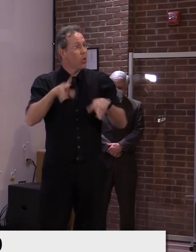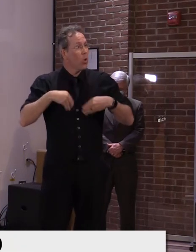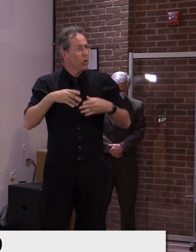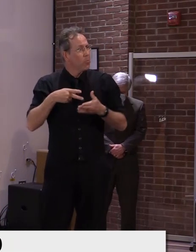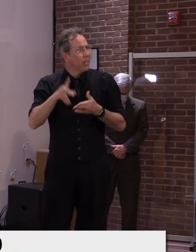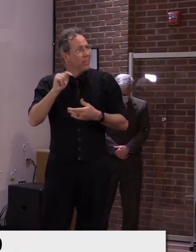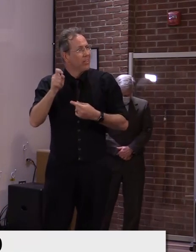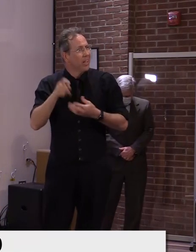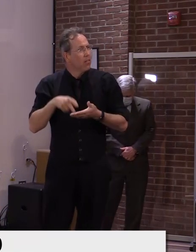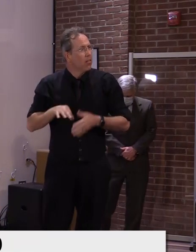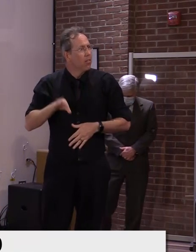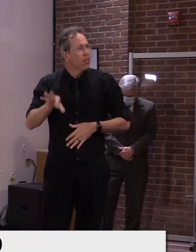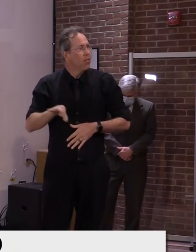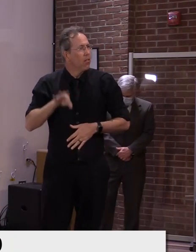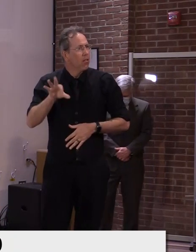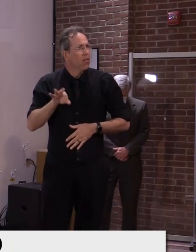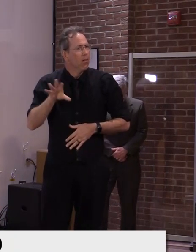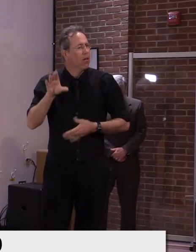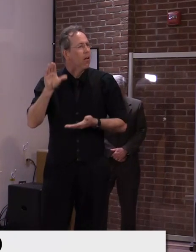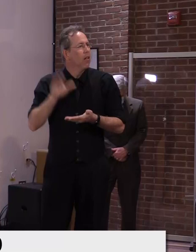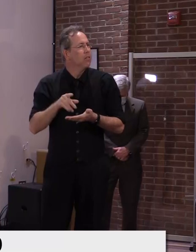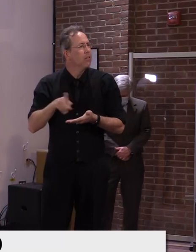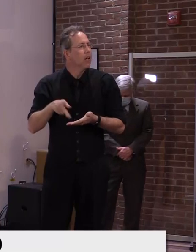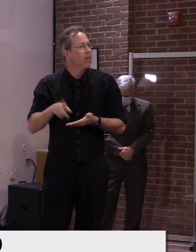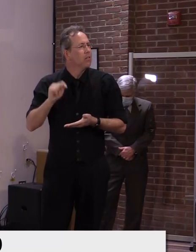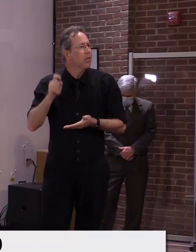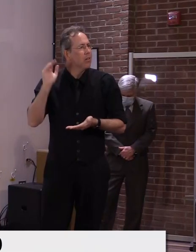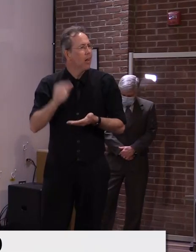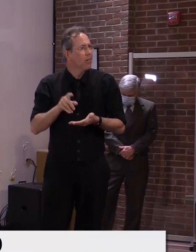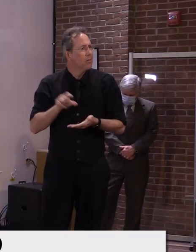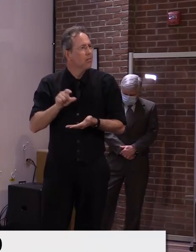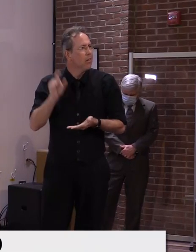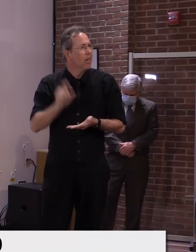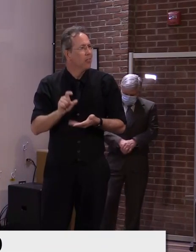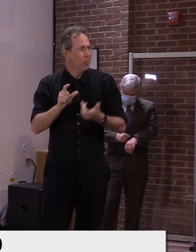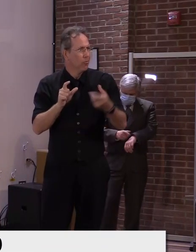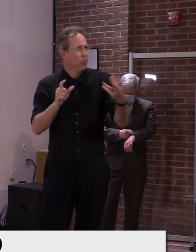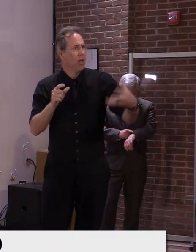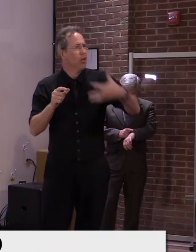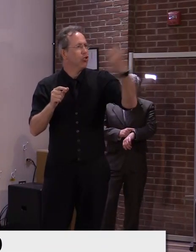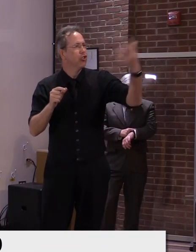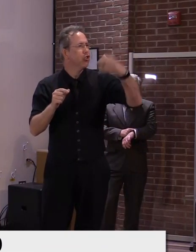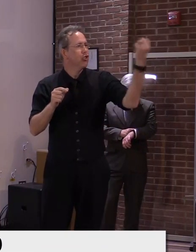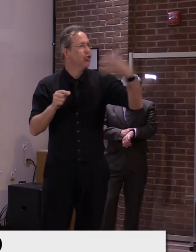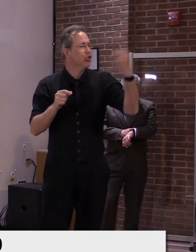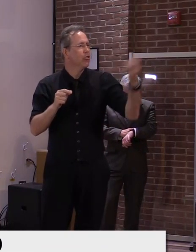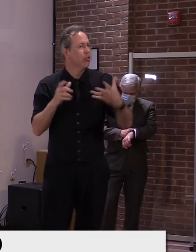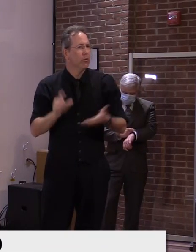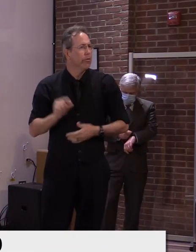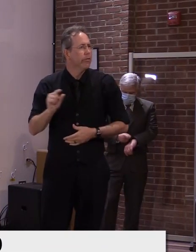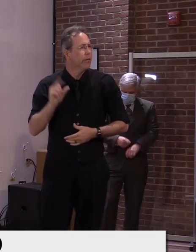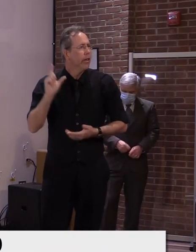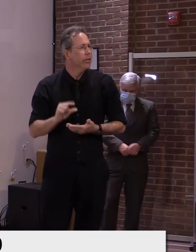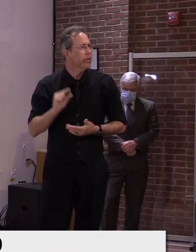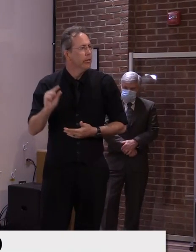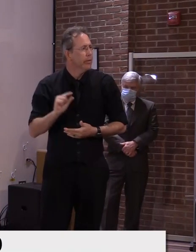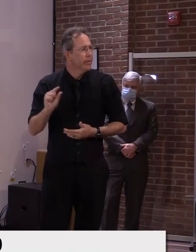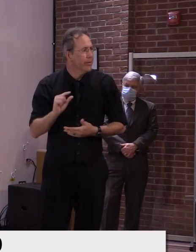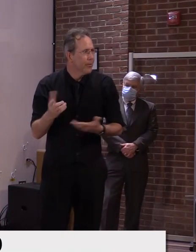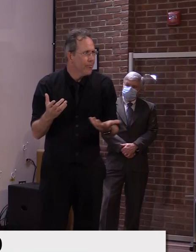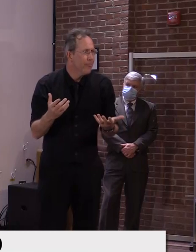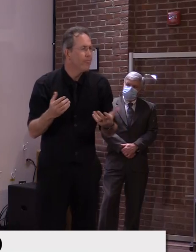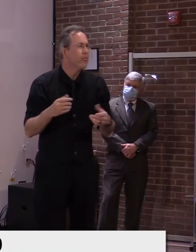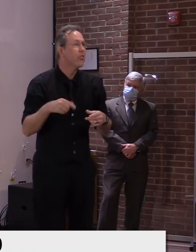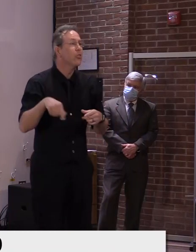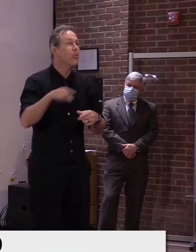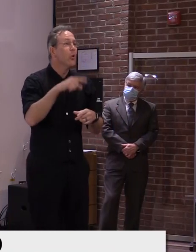down this path, and if we can give some relief to those who have not been employed, I think it's a good thing to do. And we'll just keep